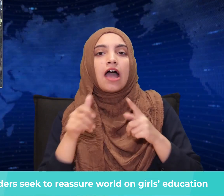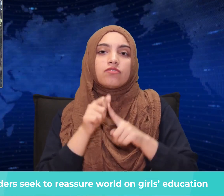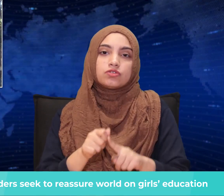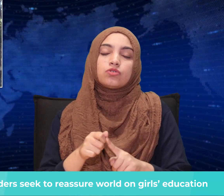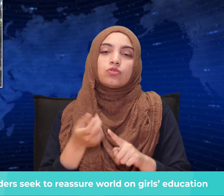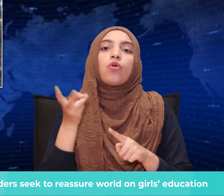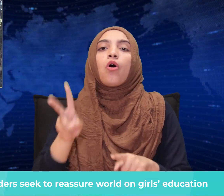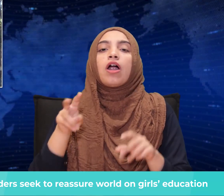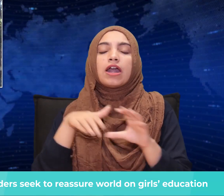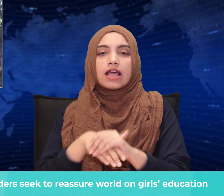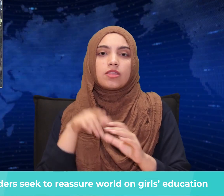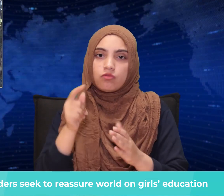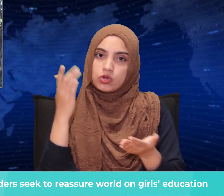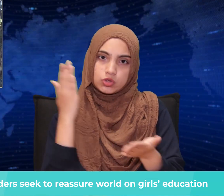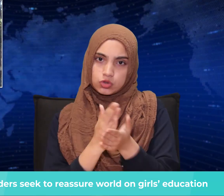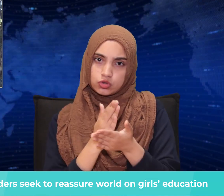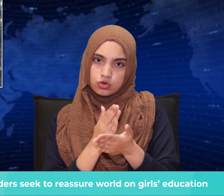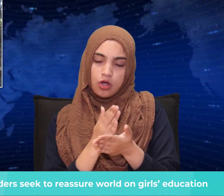continue after the Taliban's takeover.